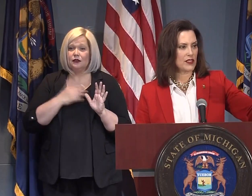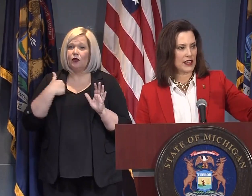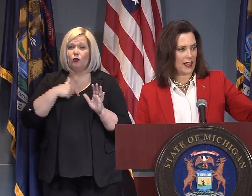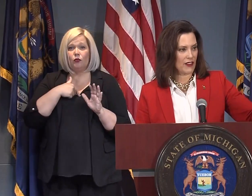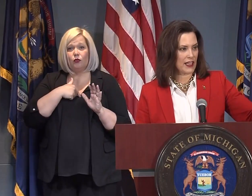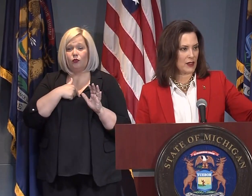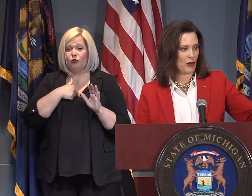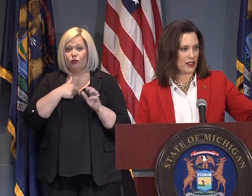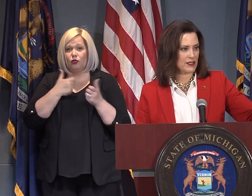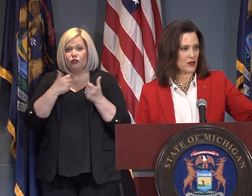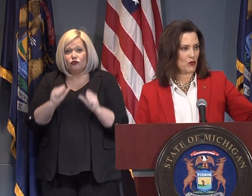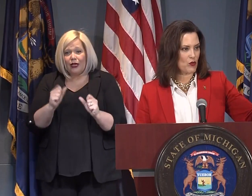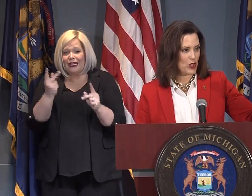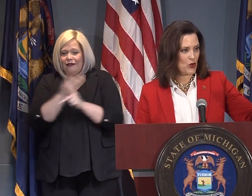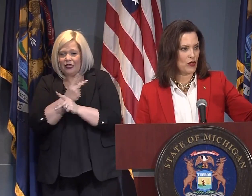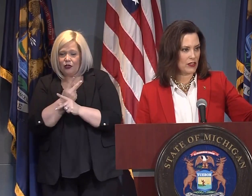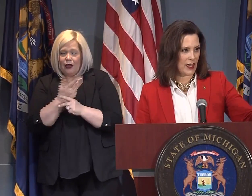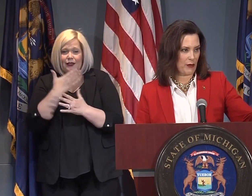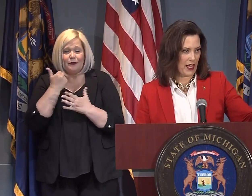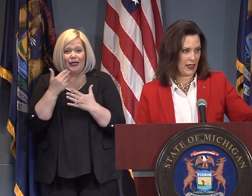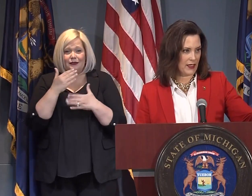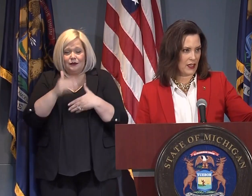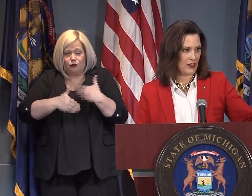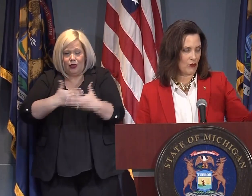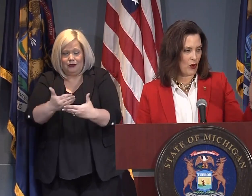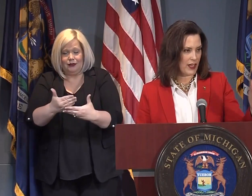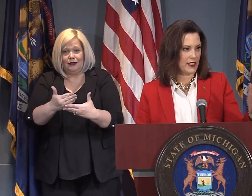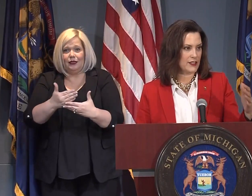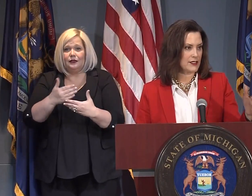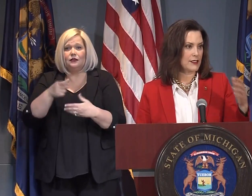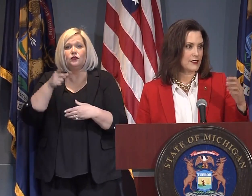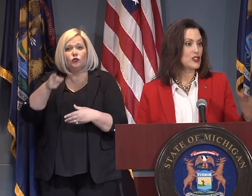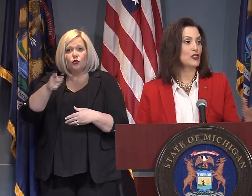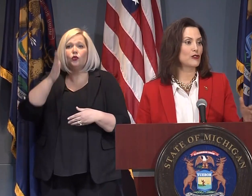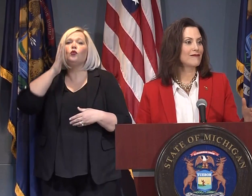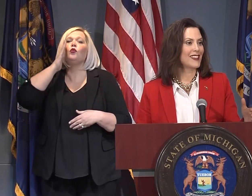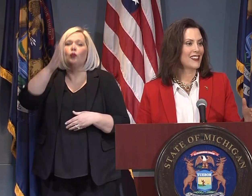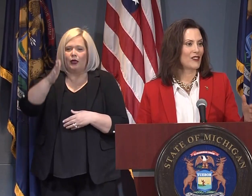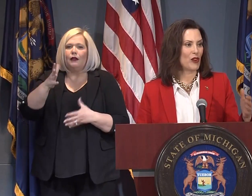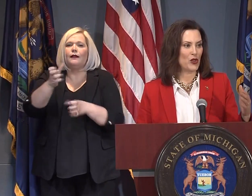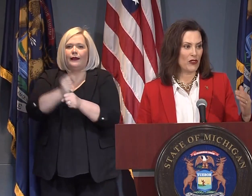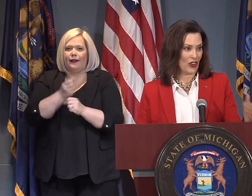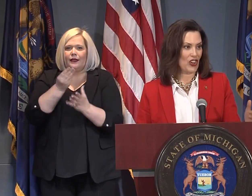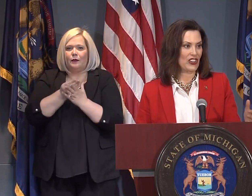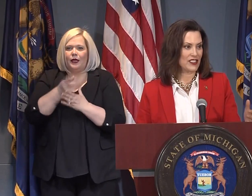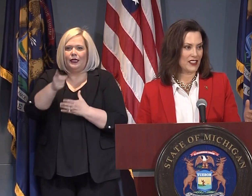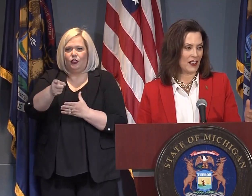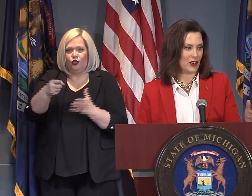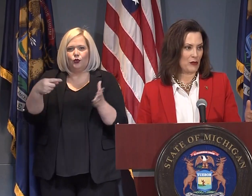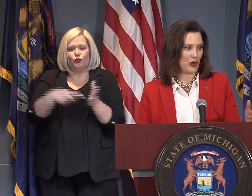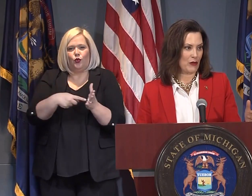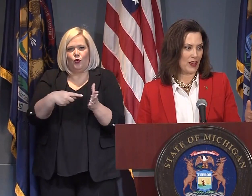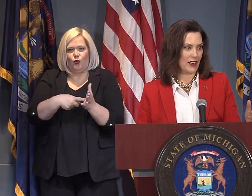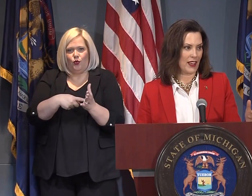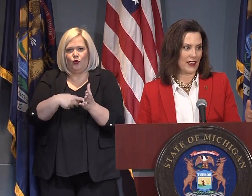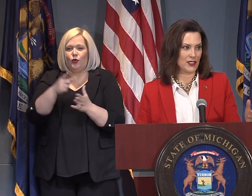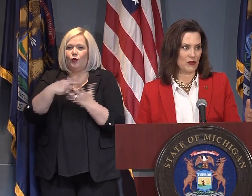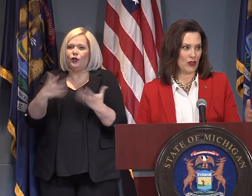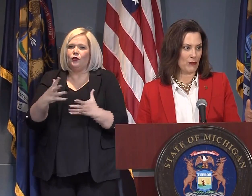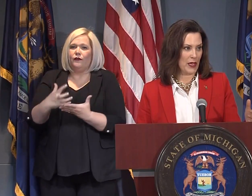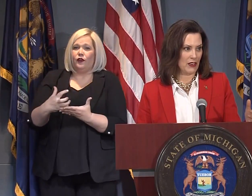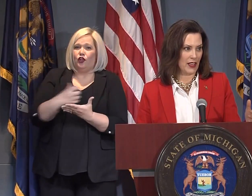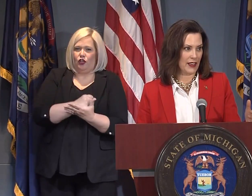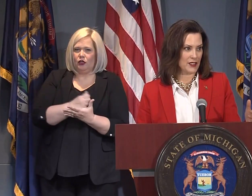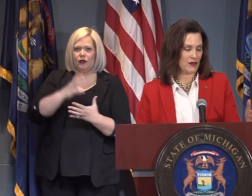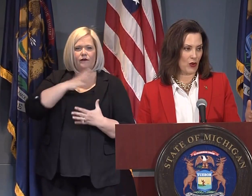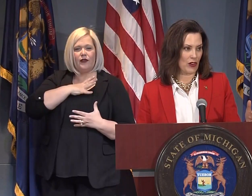continue to navigate the process. You will get paid what is due, what you have earned in unemployment, and you